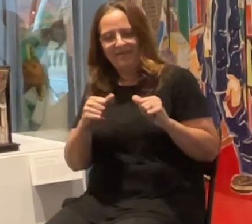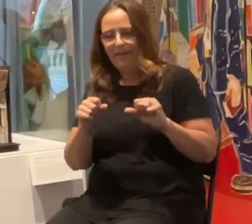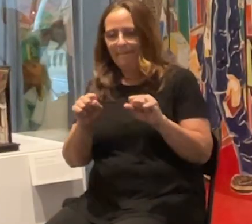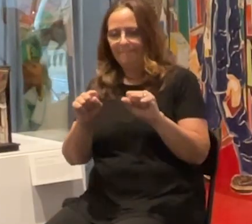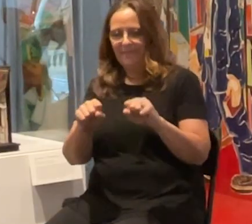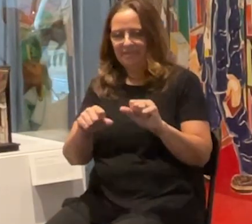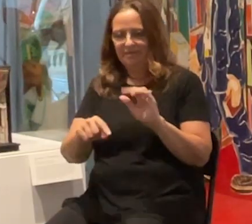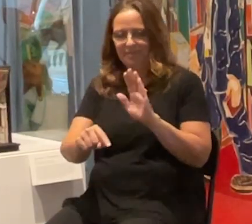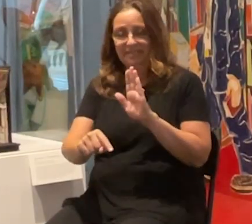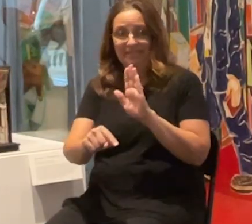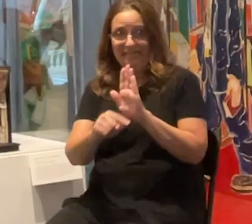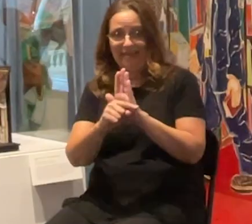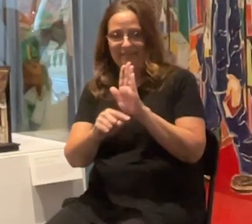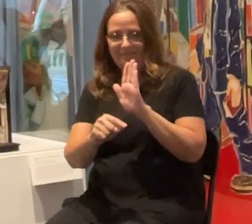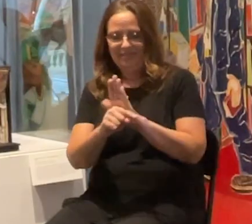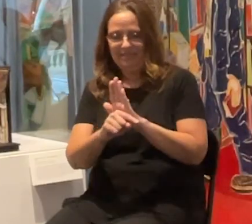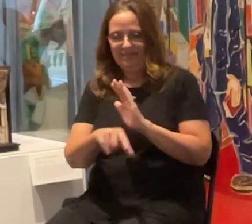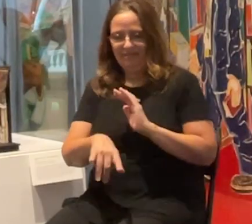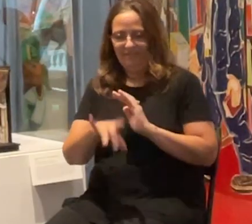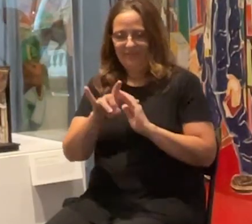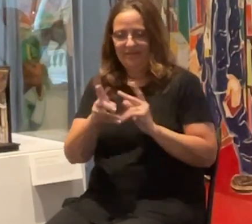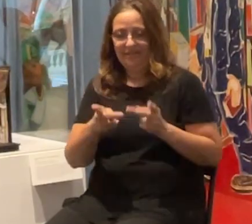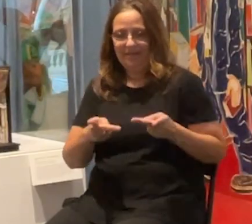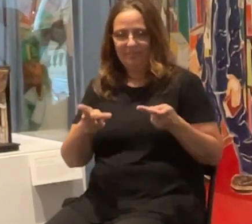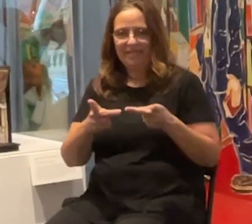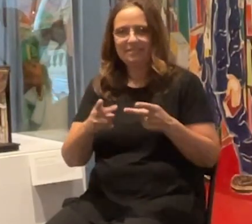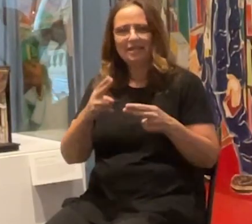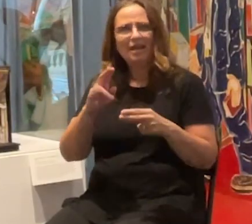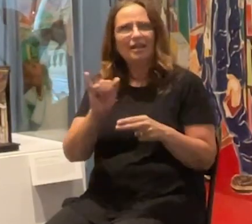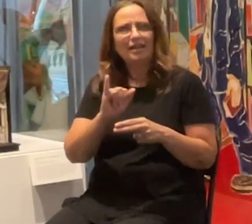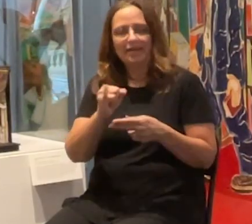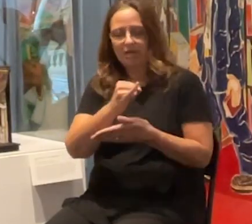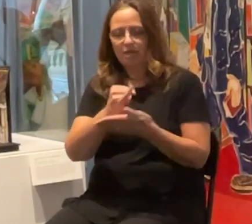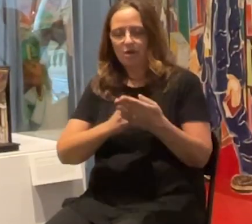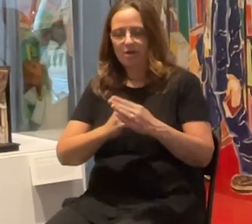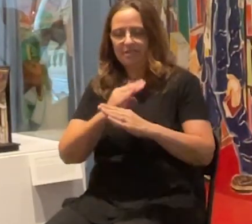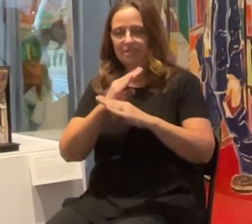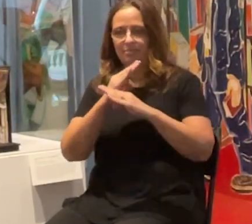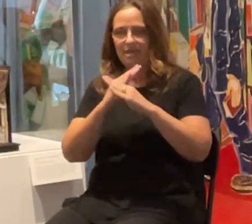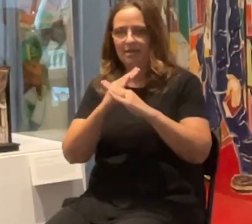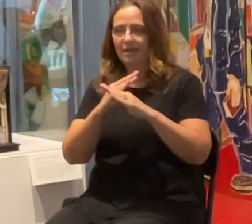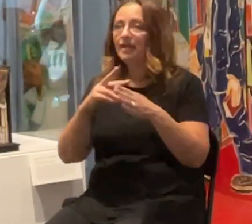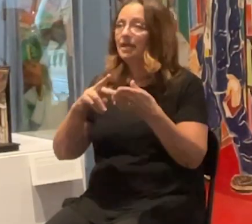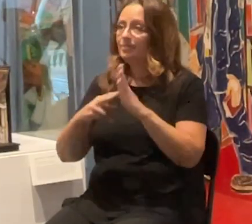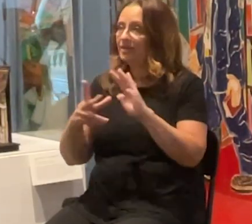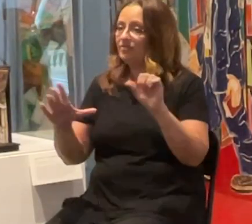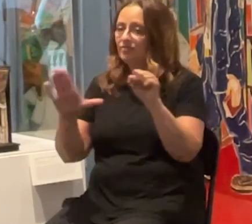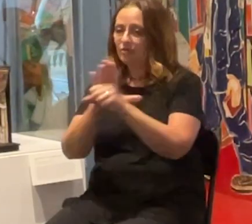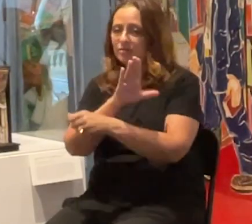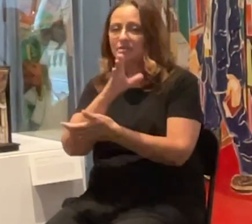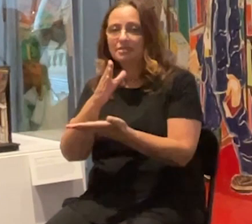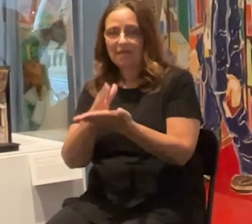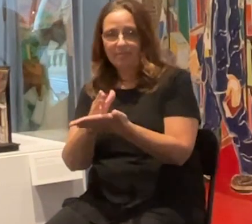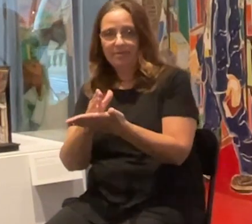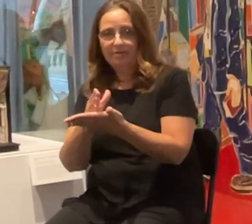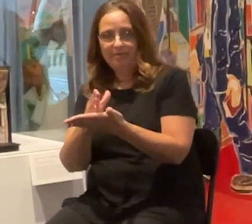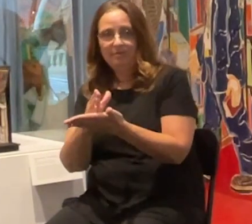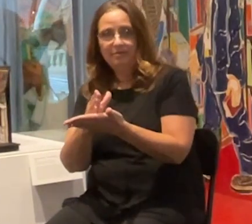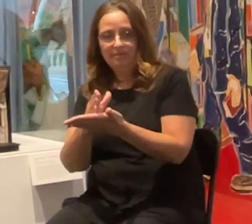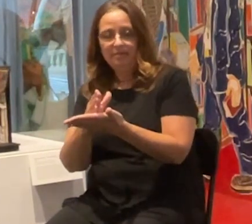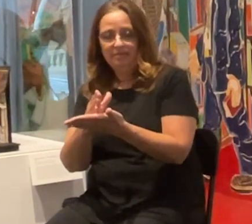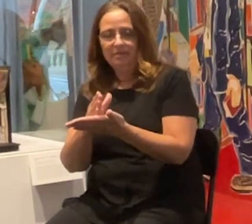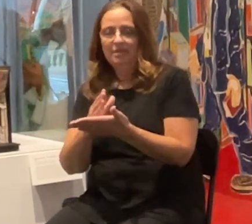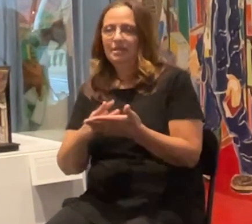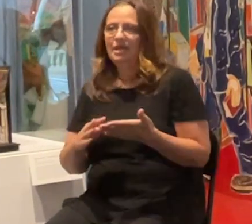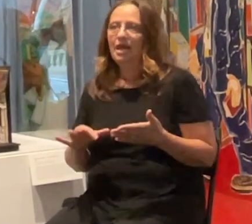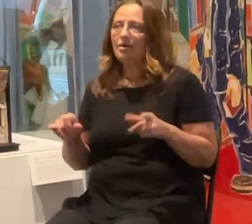the negativity of being found in that place of artist block or something like that. Full stop. Yeah, full stop. Yeah. But that you would, but